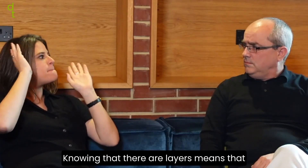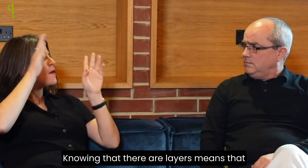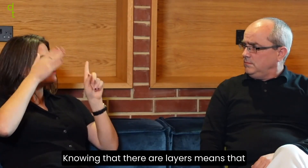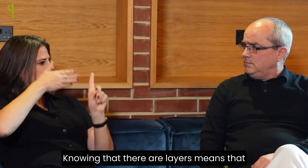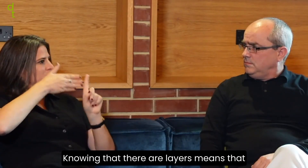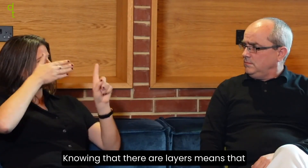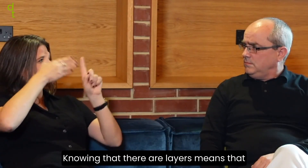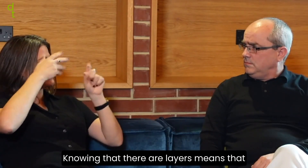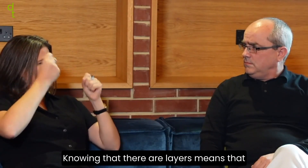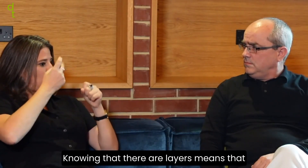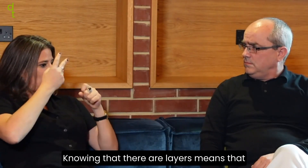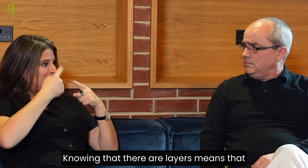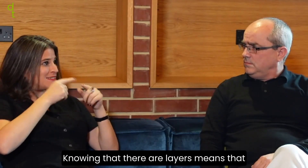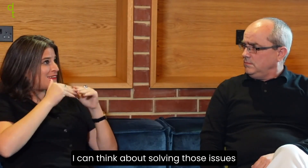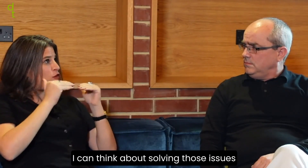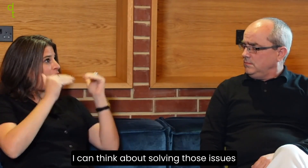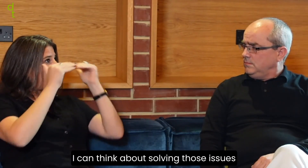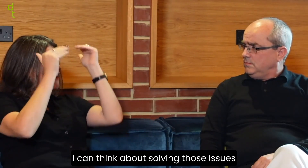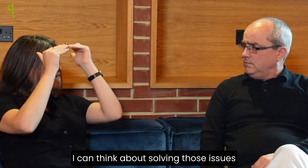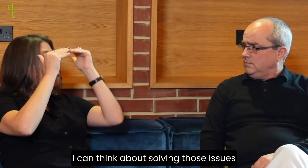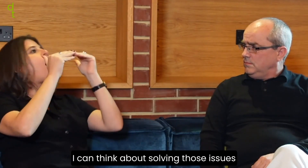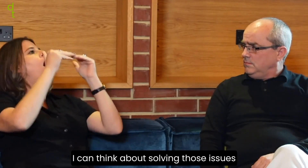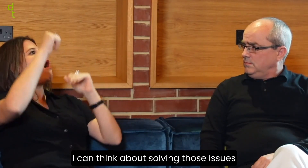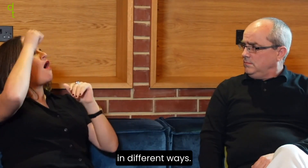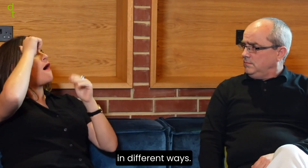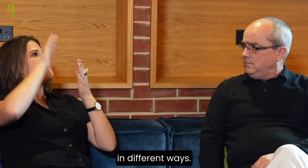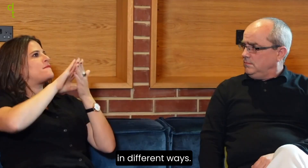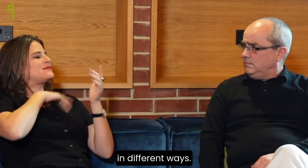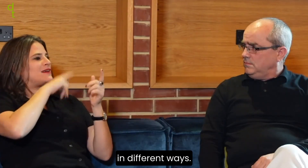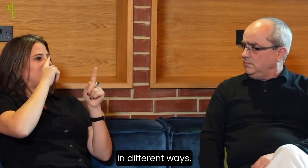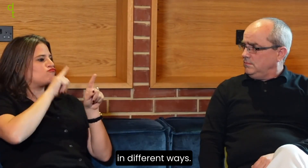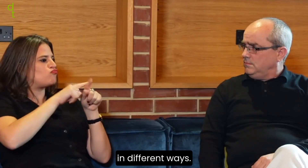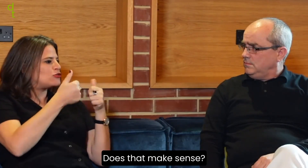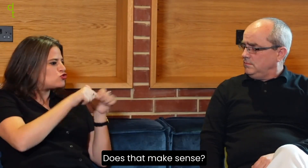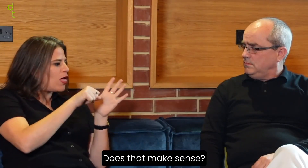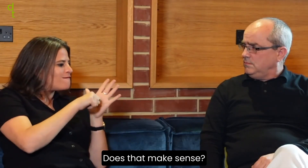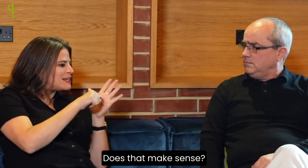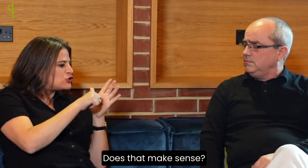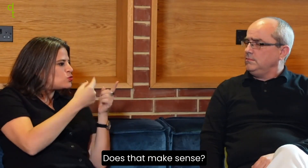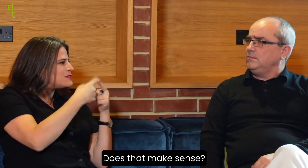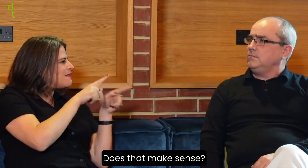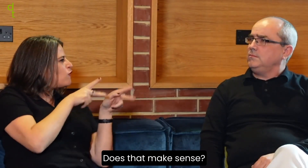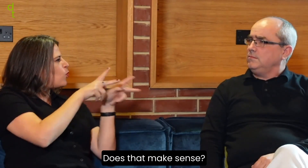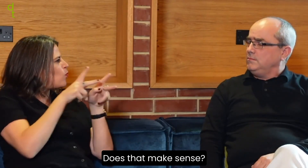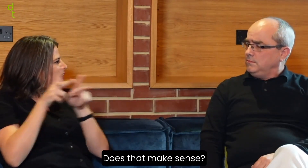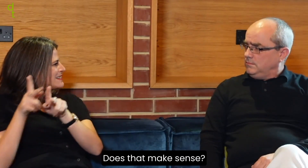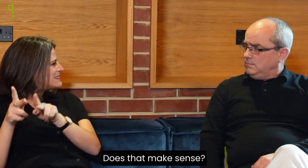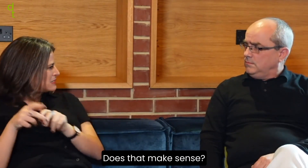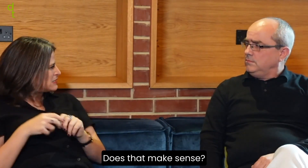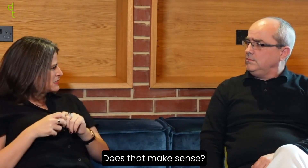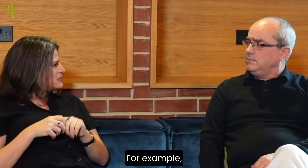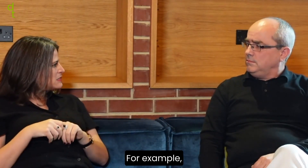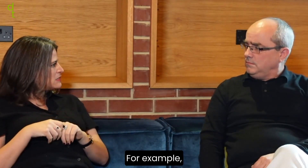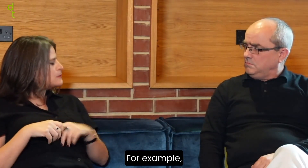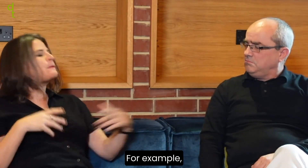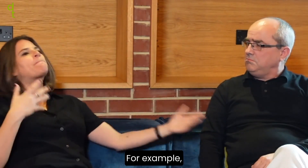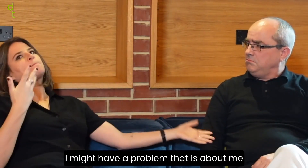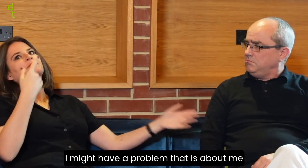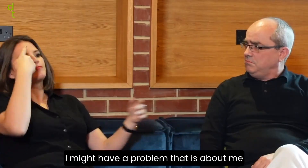Knowing that there are layers means that I can think about solving those issues in different ways. Does that make sense? For example, I